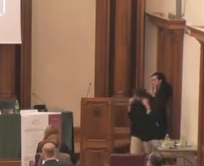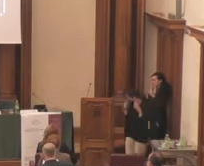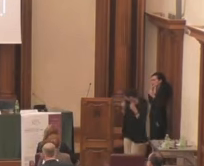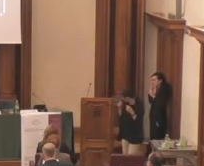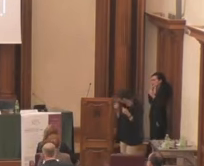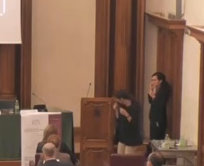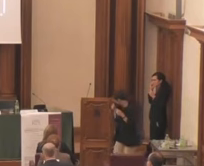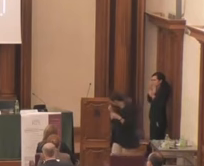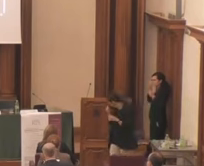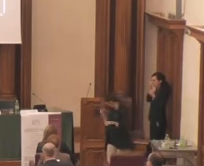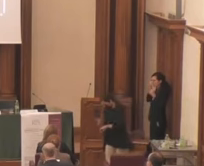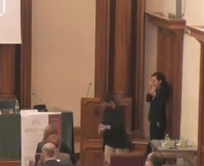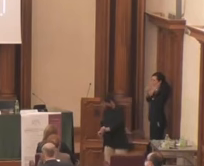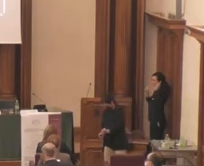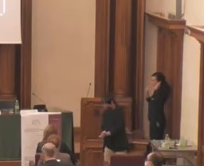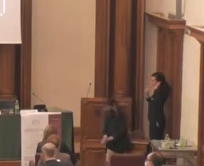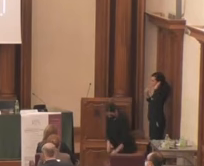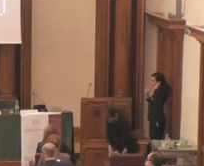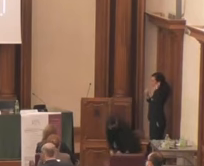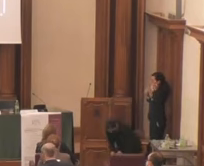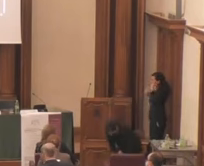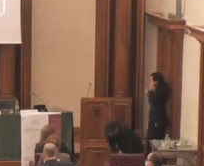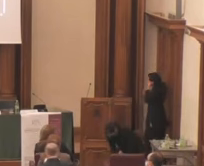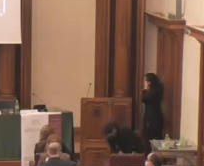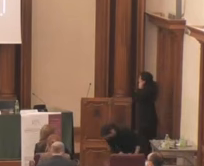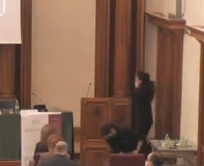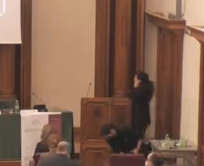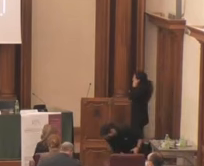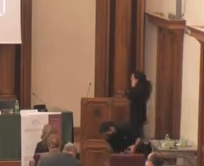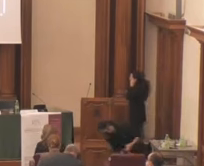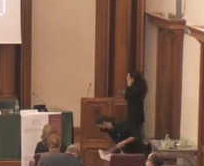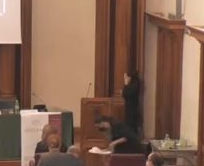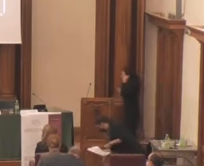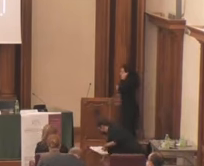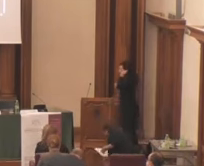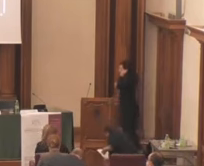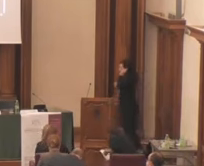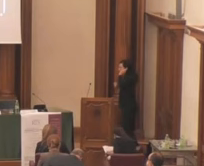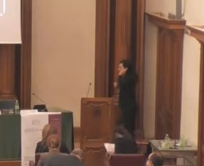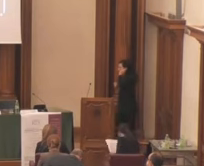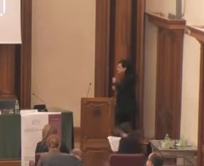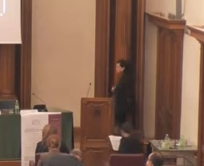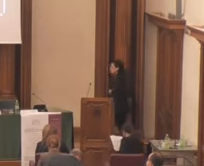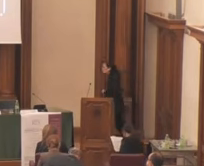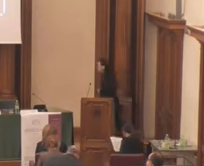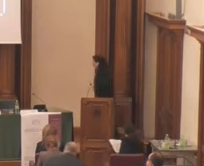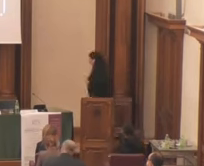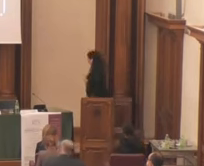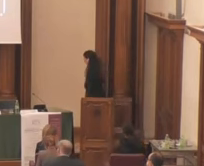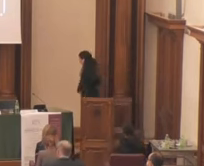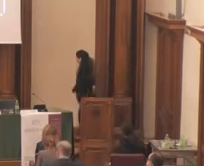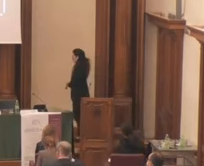Sì, il dottor Matozza mi ha pregato di presentarlo e lo faccio molto